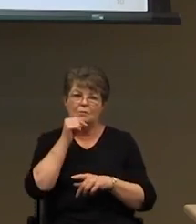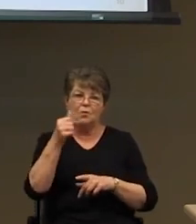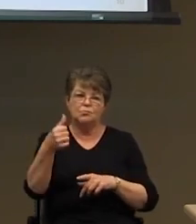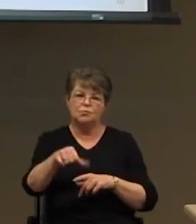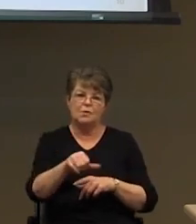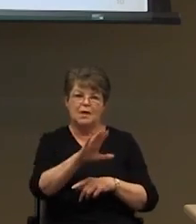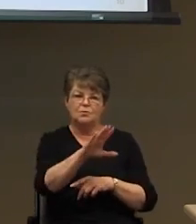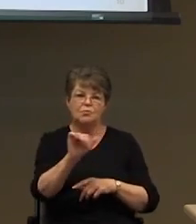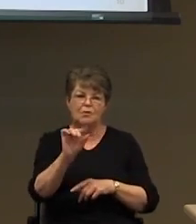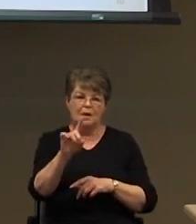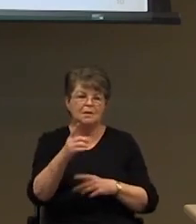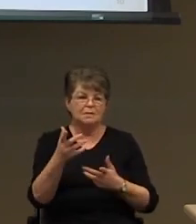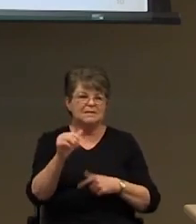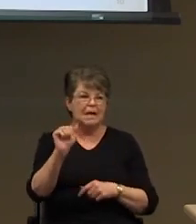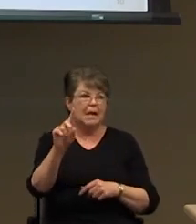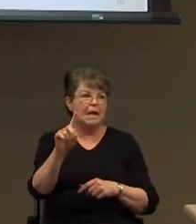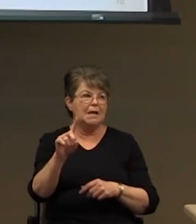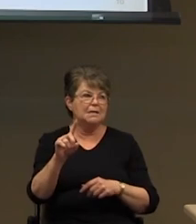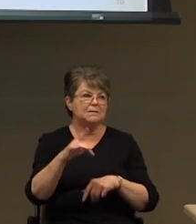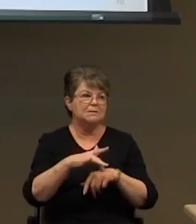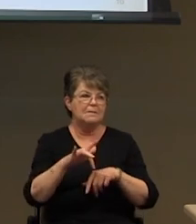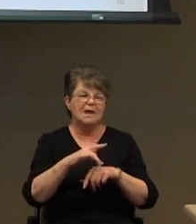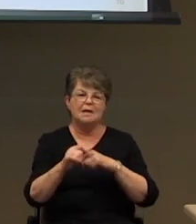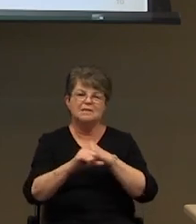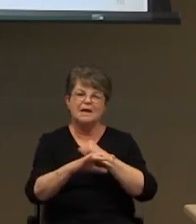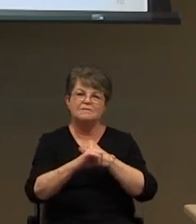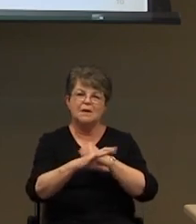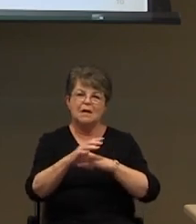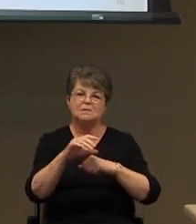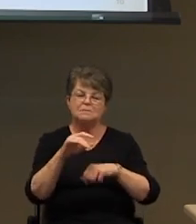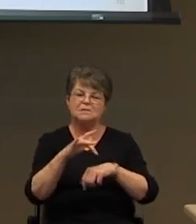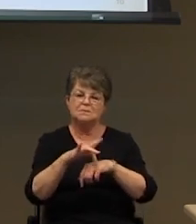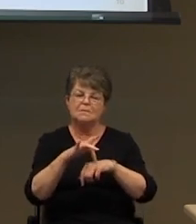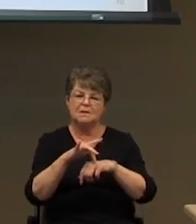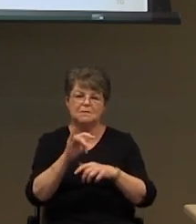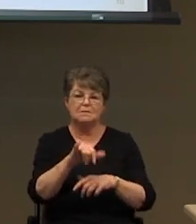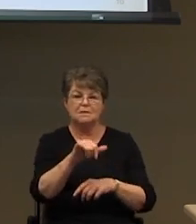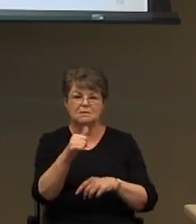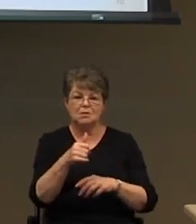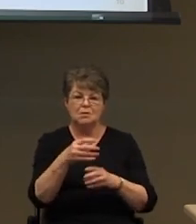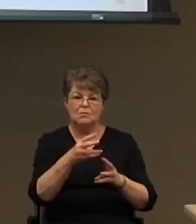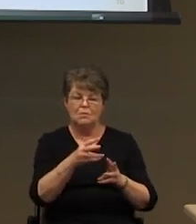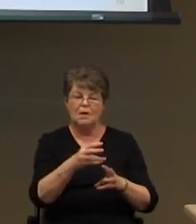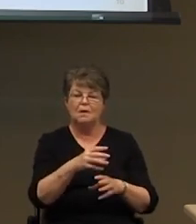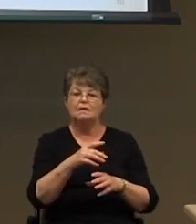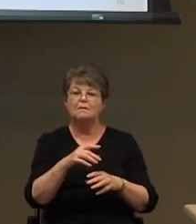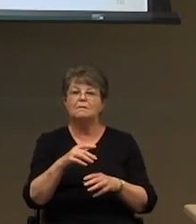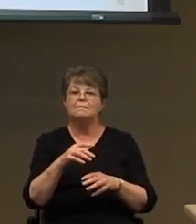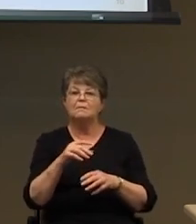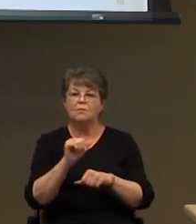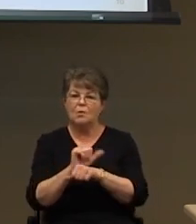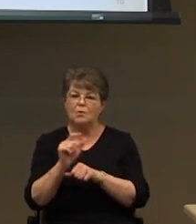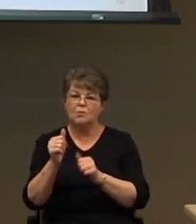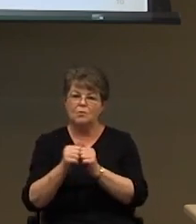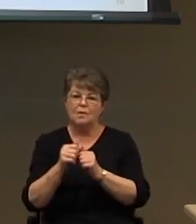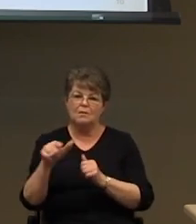ad. It's ad space. So that's a direct way. Another way is working with those employers